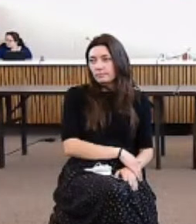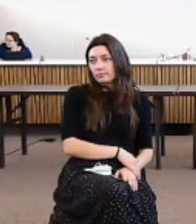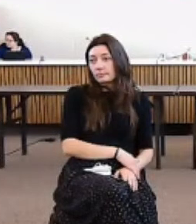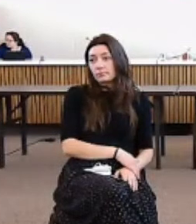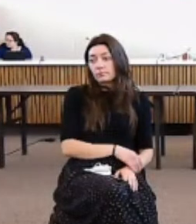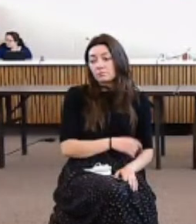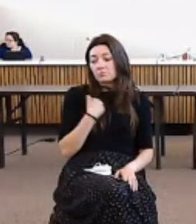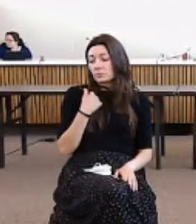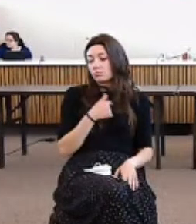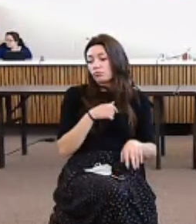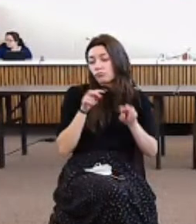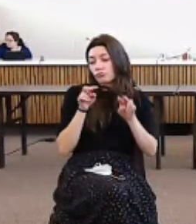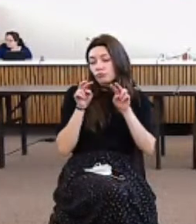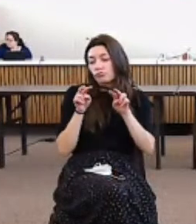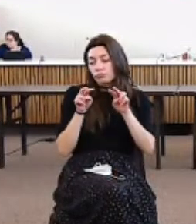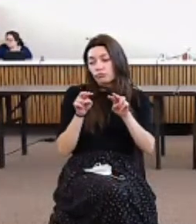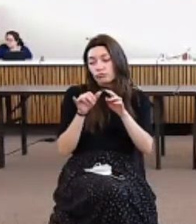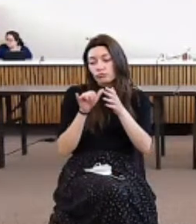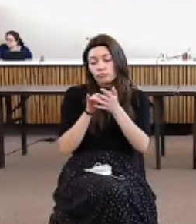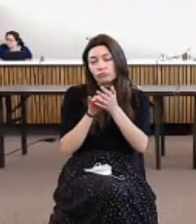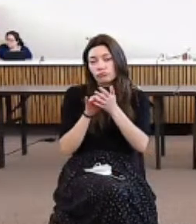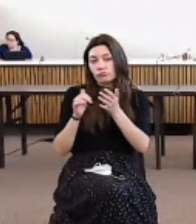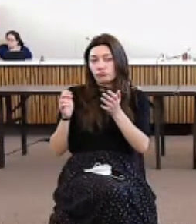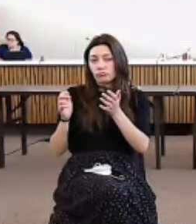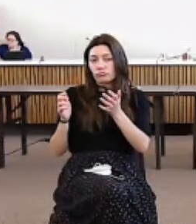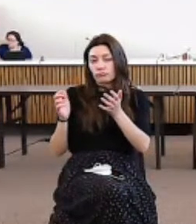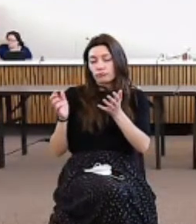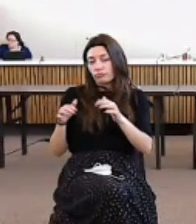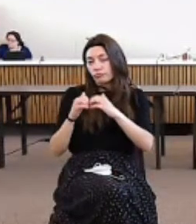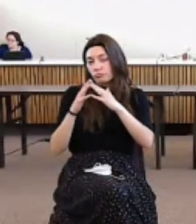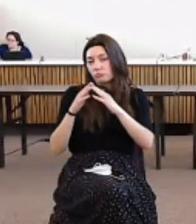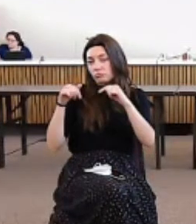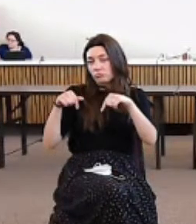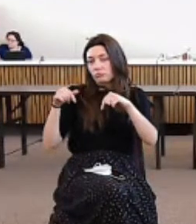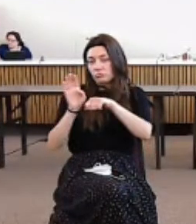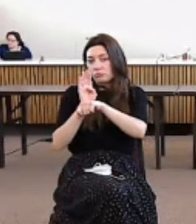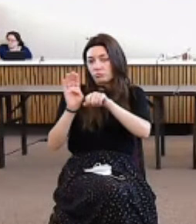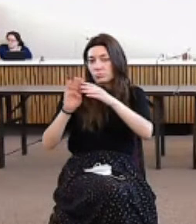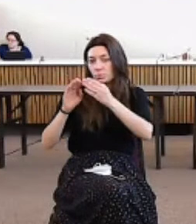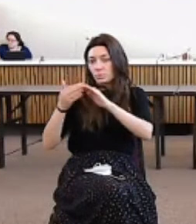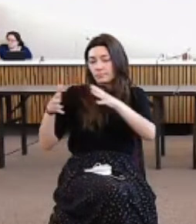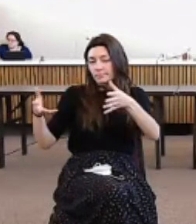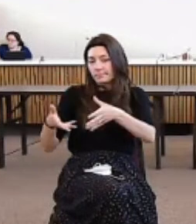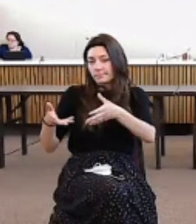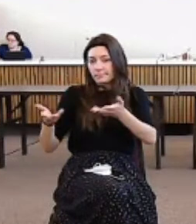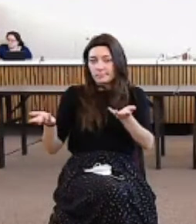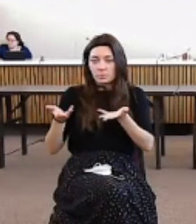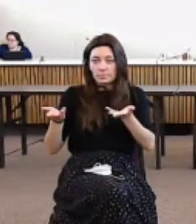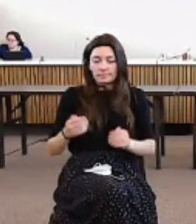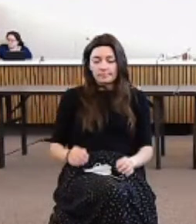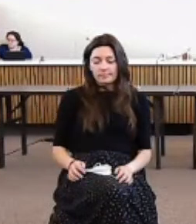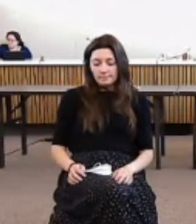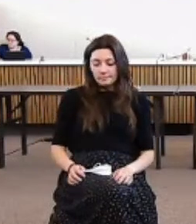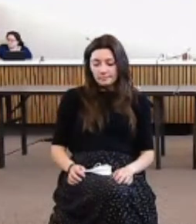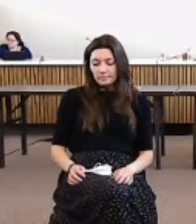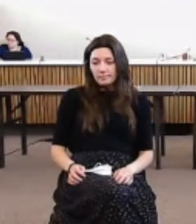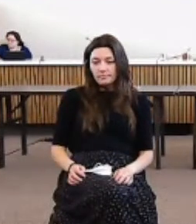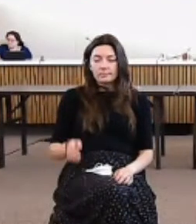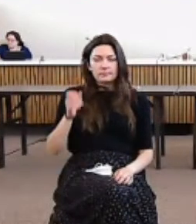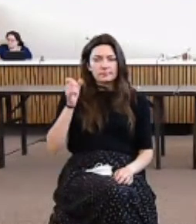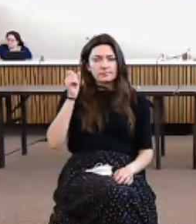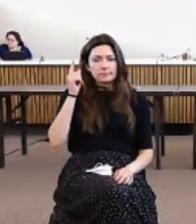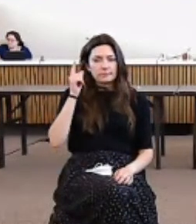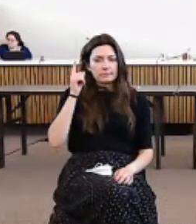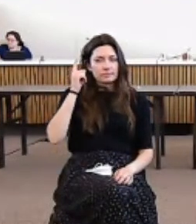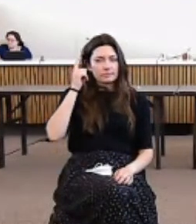forward to coming to the community and being a part of the business community here as well. I think the elevations were